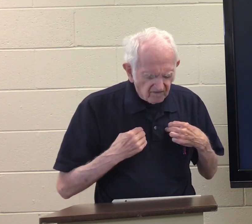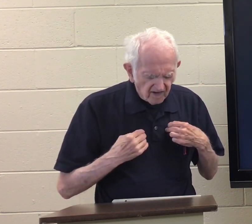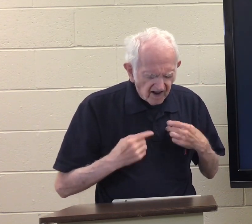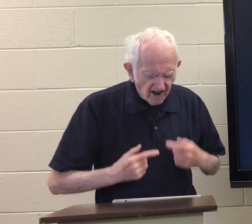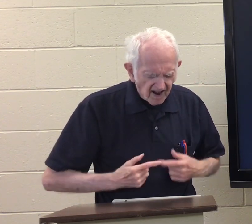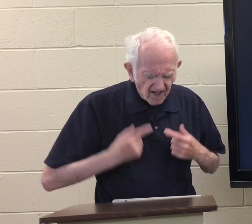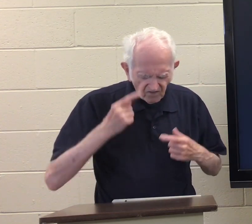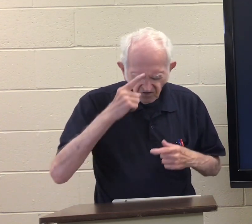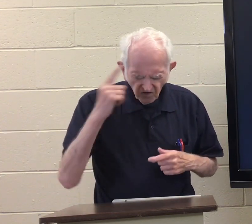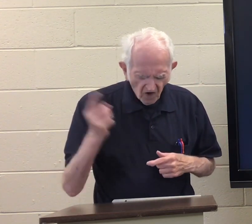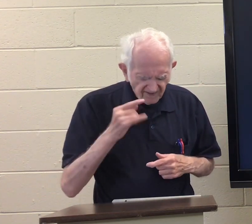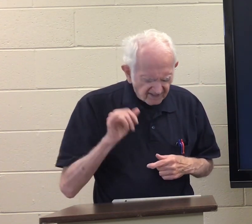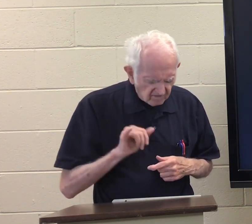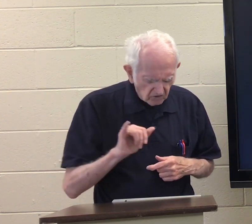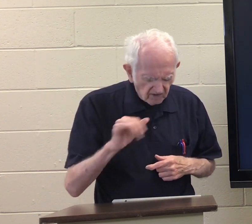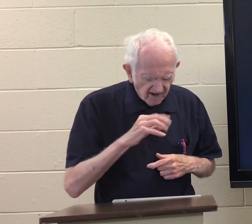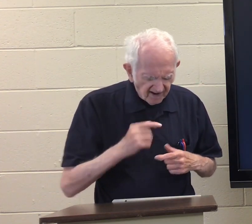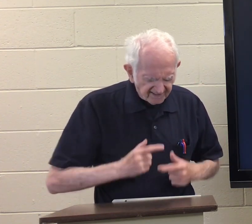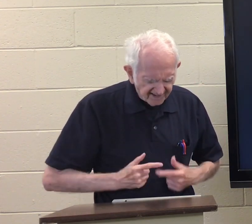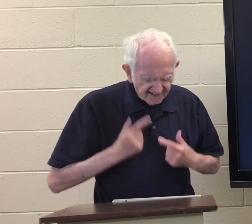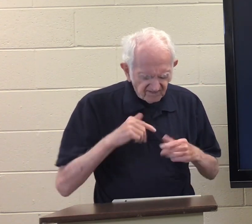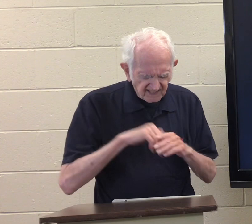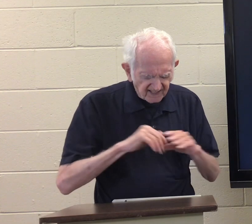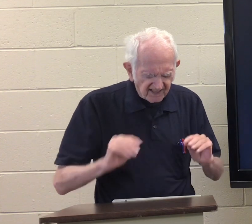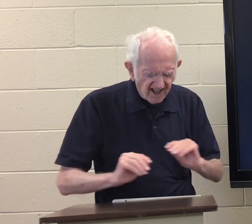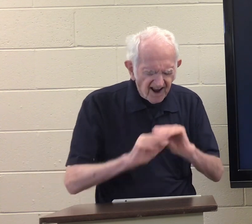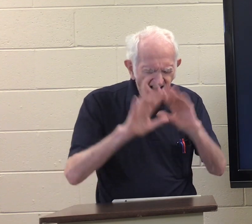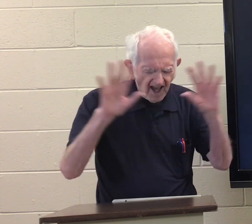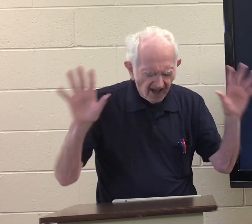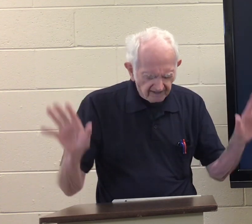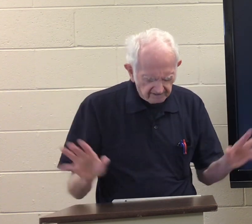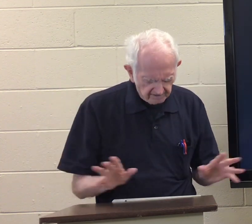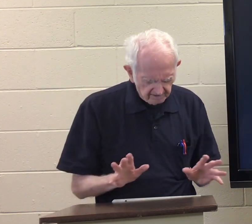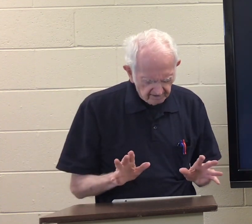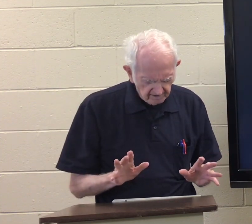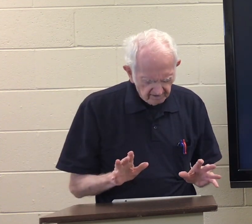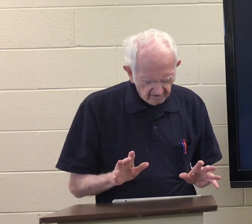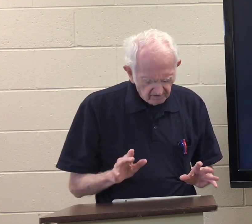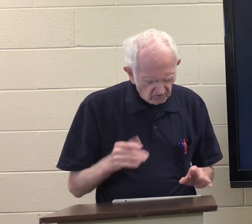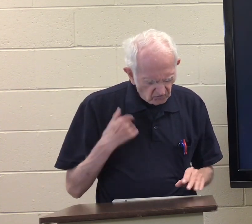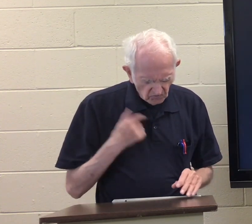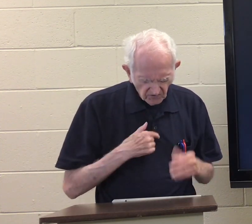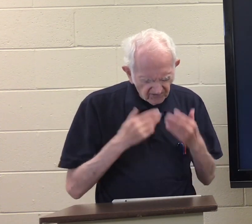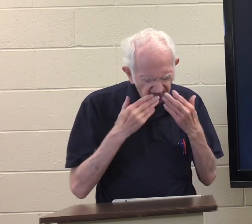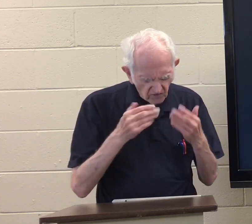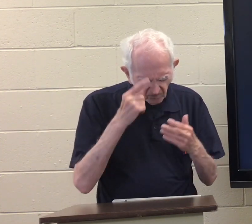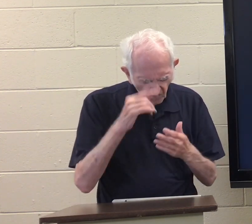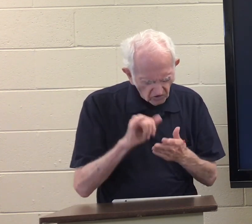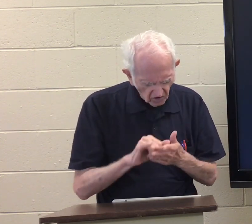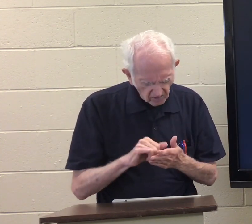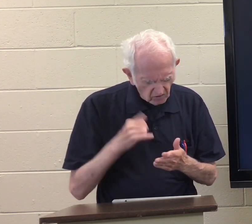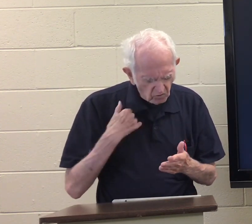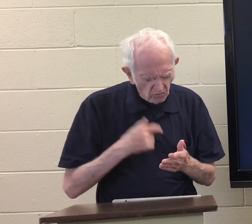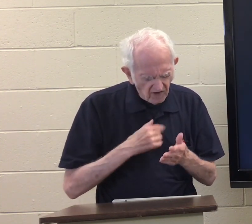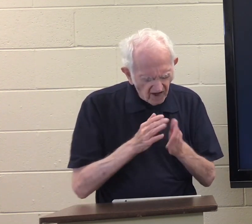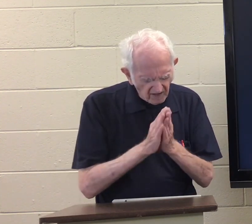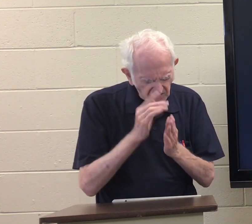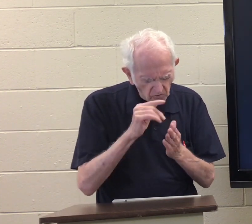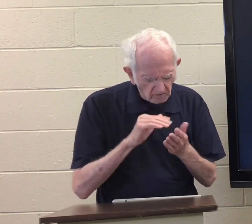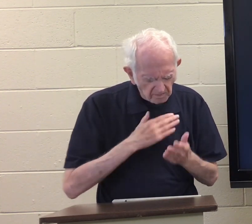might have life forever and life in the light. We thank you for that, and we